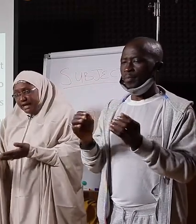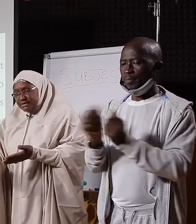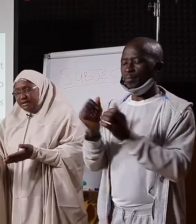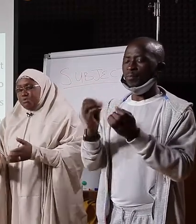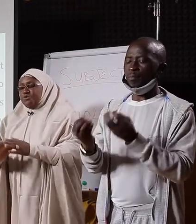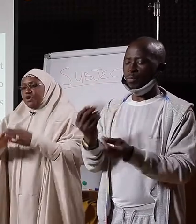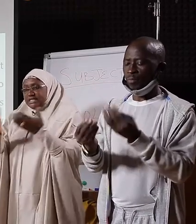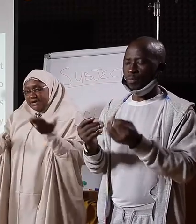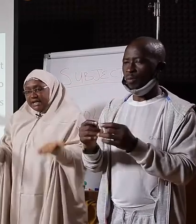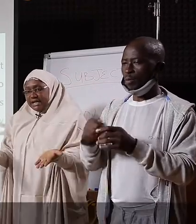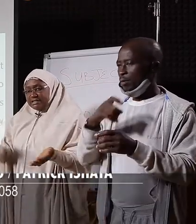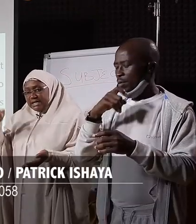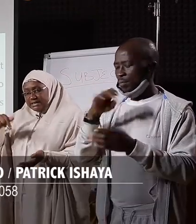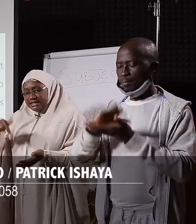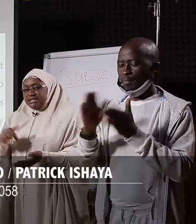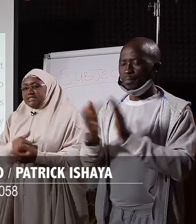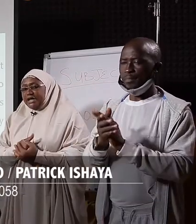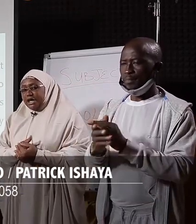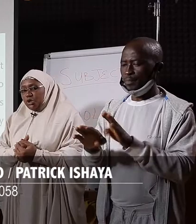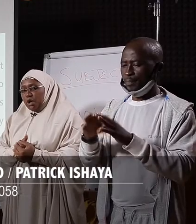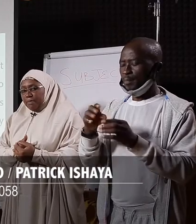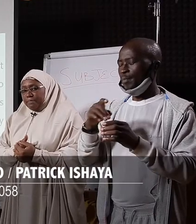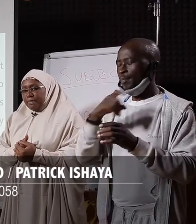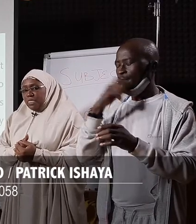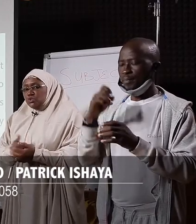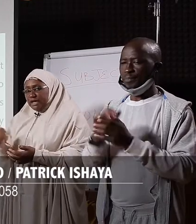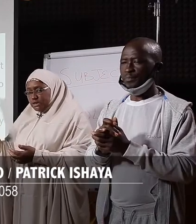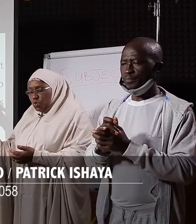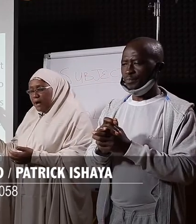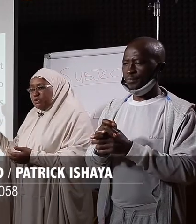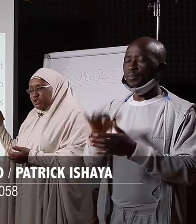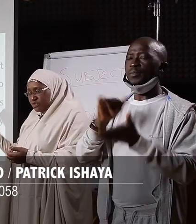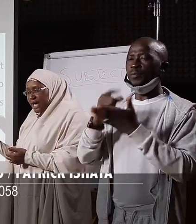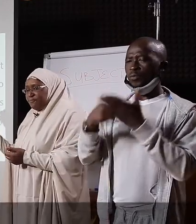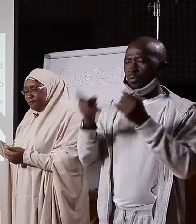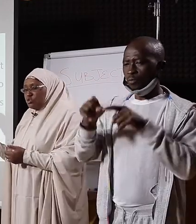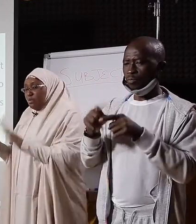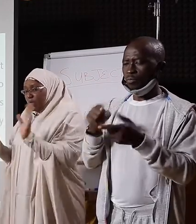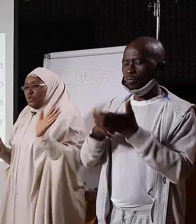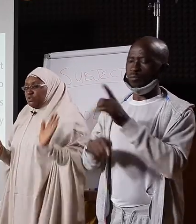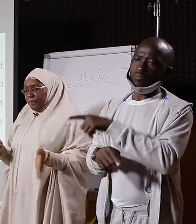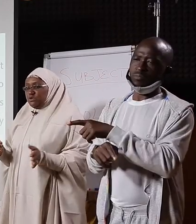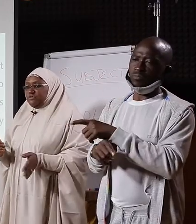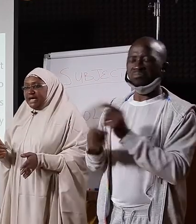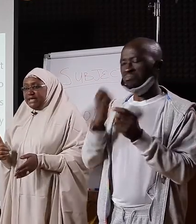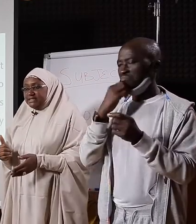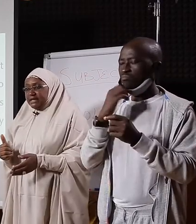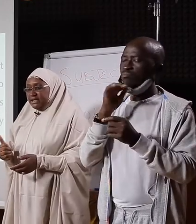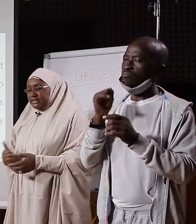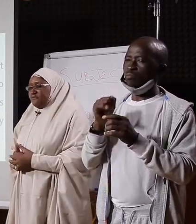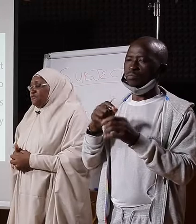it decays before it can release the seed inside the endocarp. So that is what happened to dry fruit. Though mango is not part of